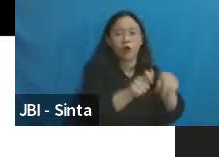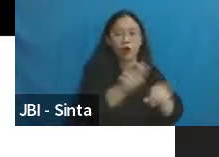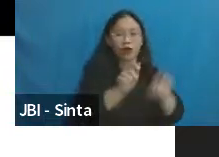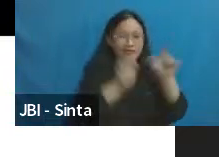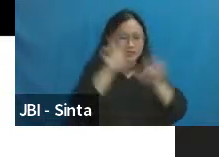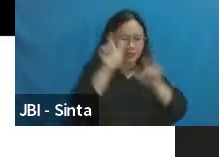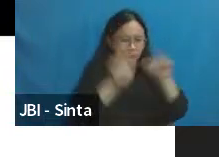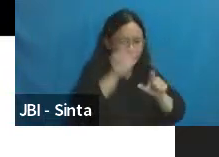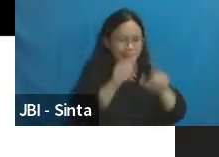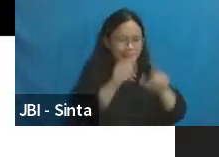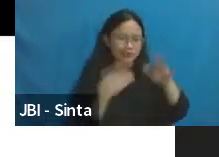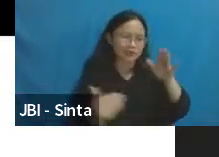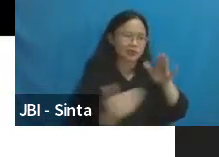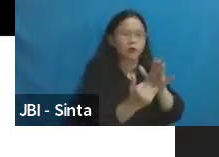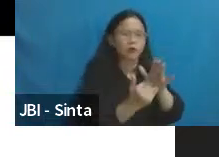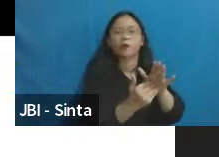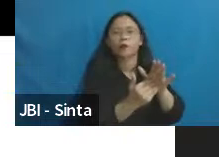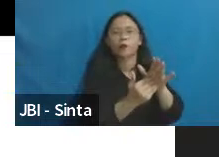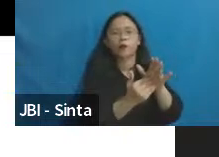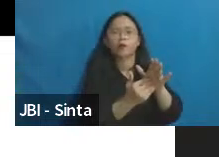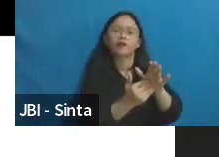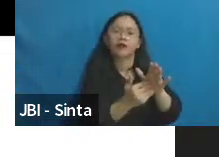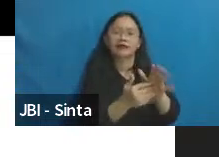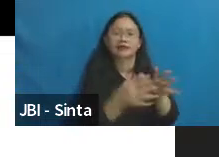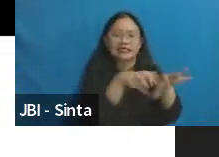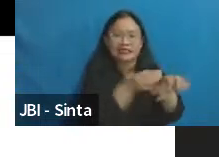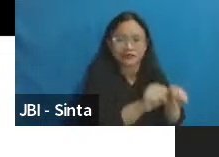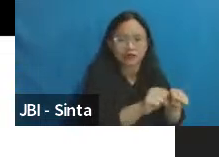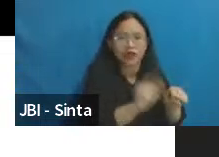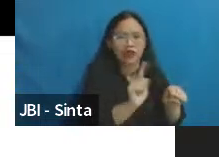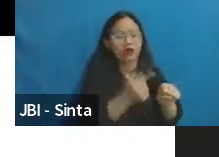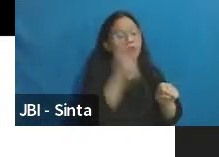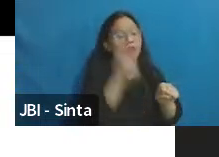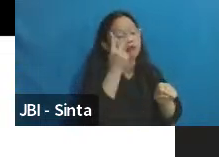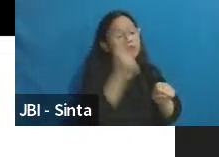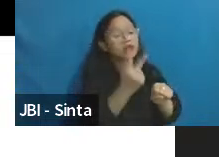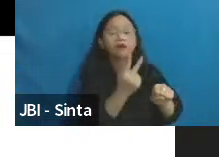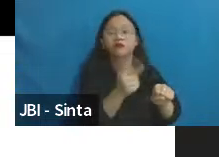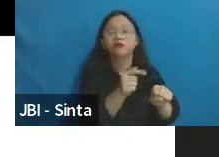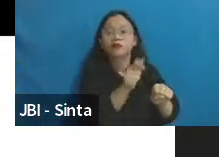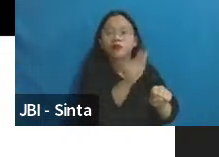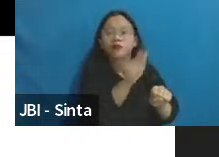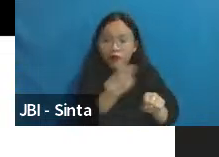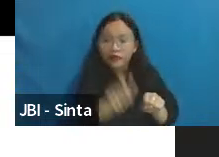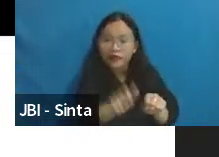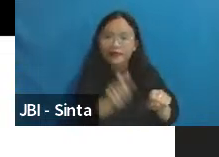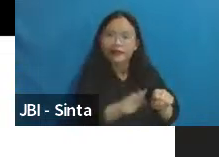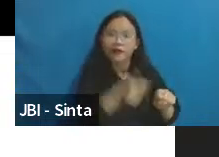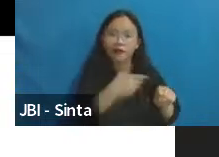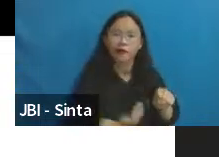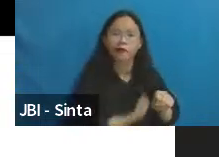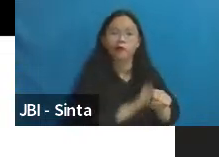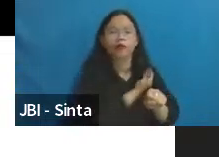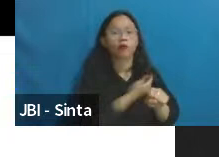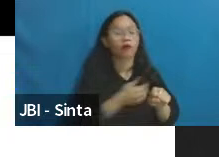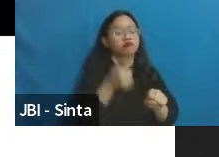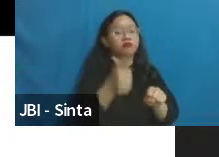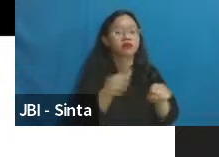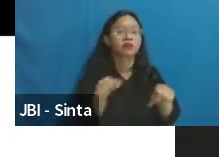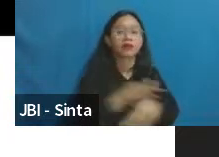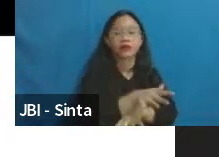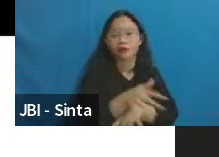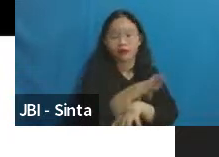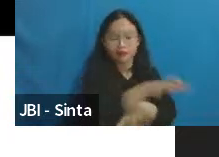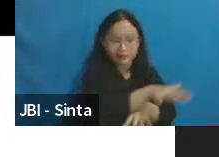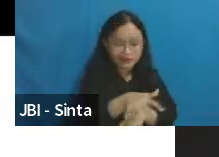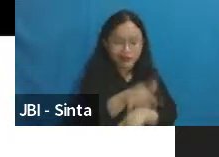laws targeting specific insults against the dignity of certain government institutions,